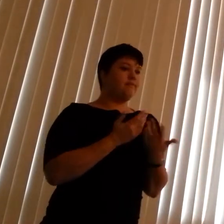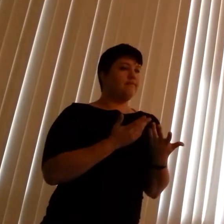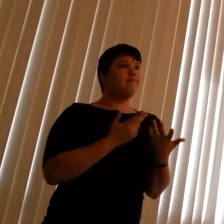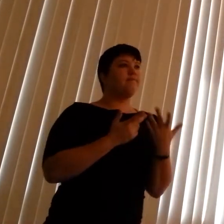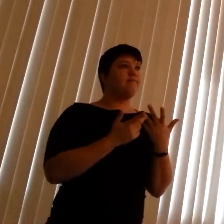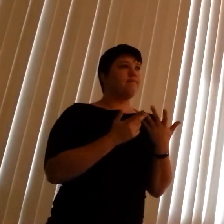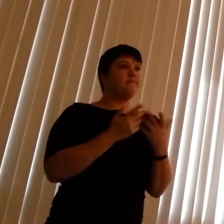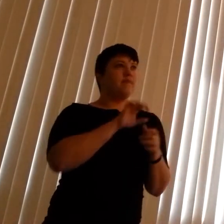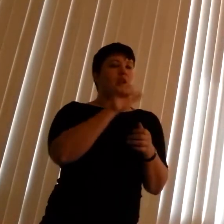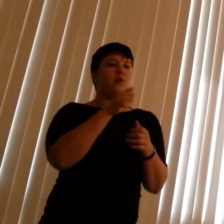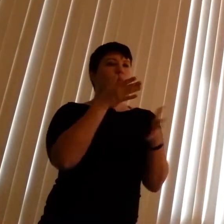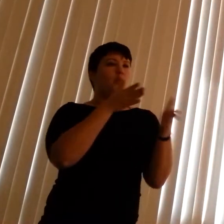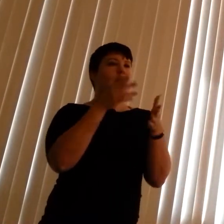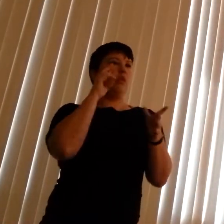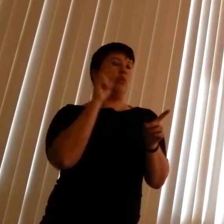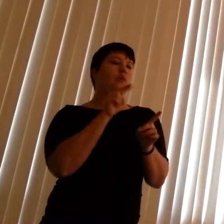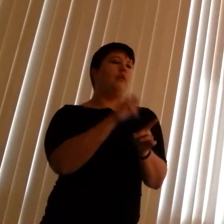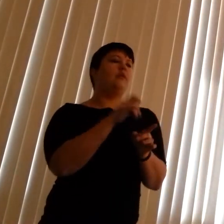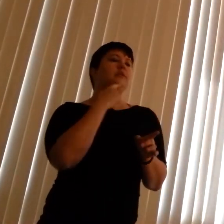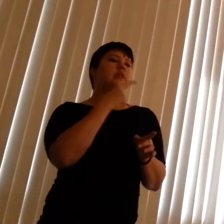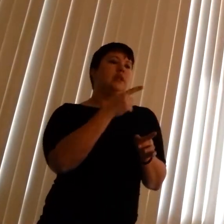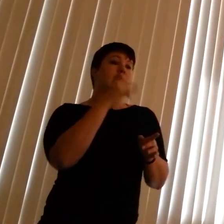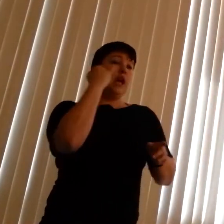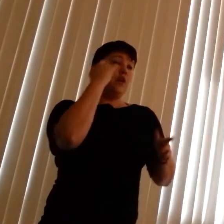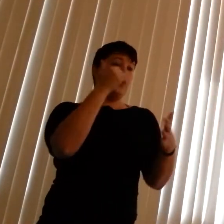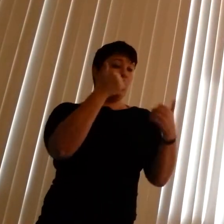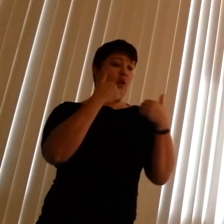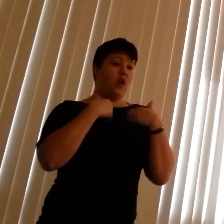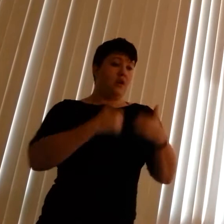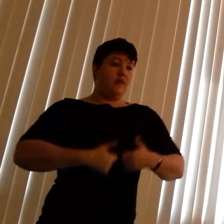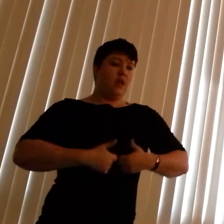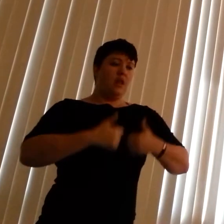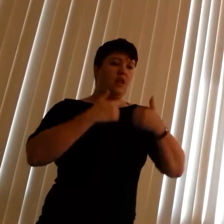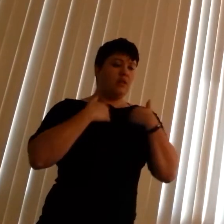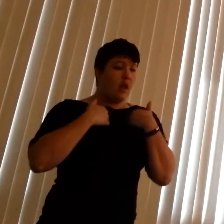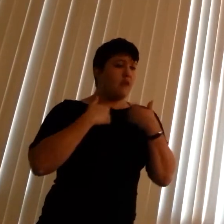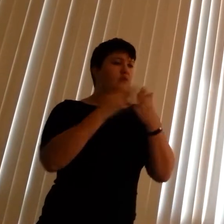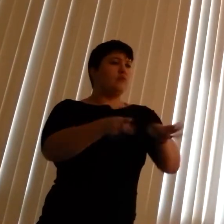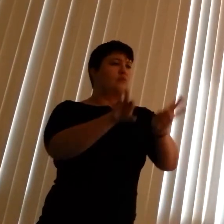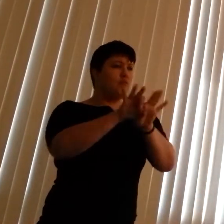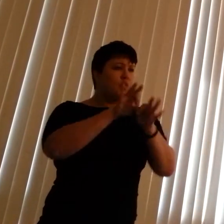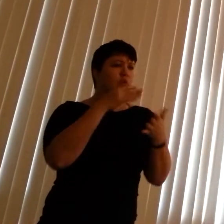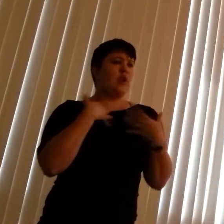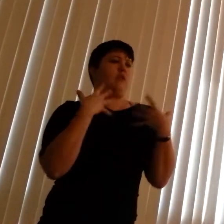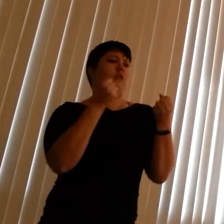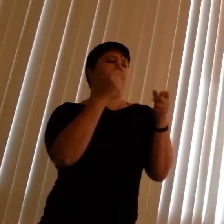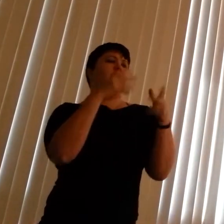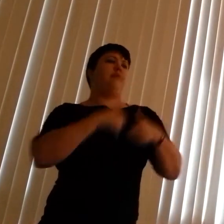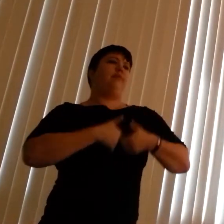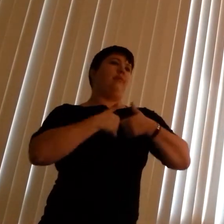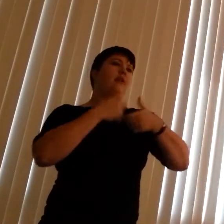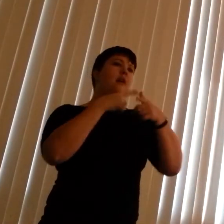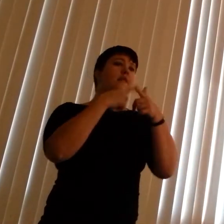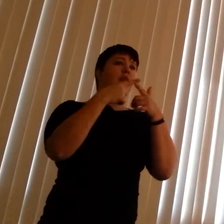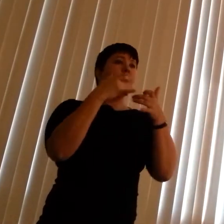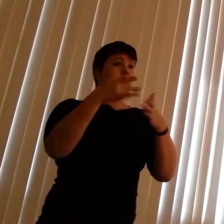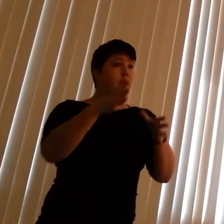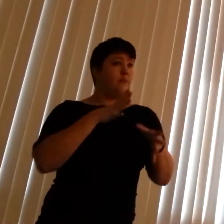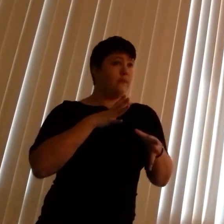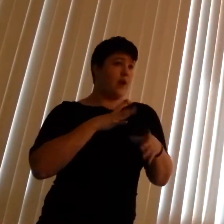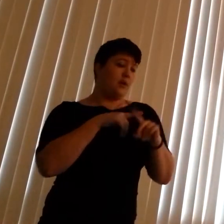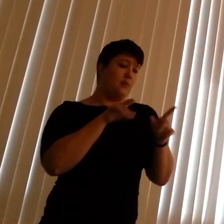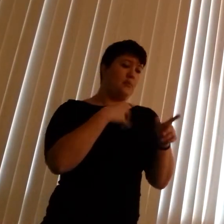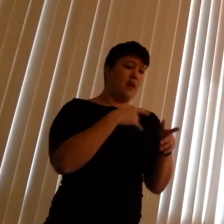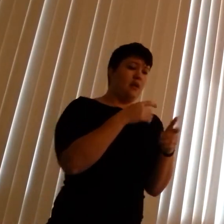life worth living that is of crucial significance. And if paraplegics can have this,